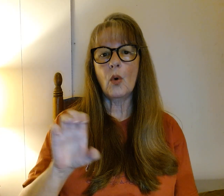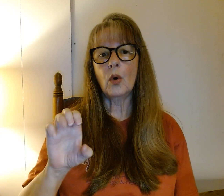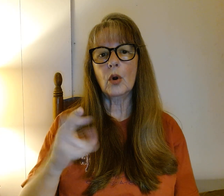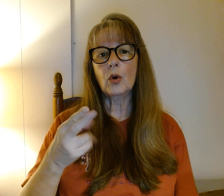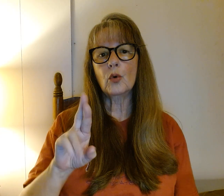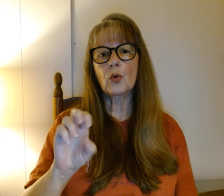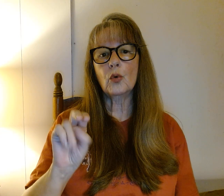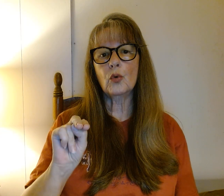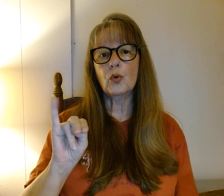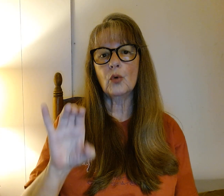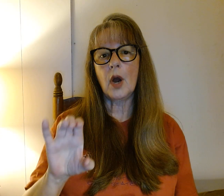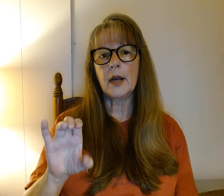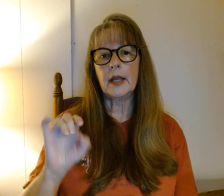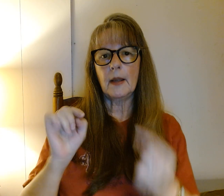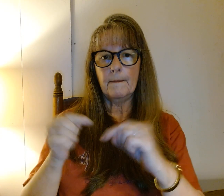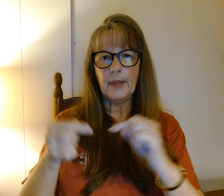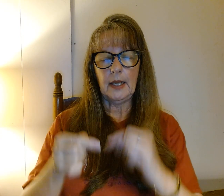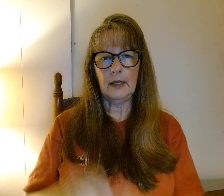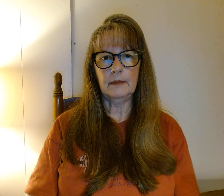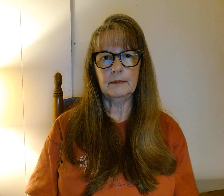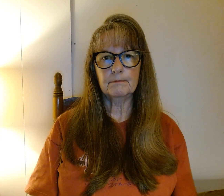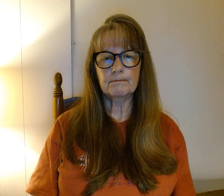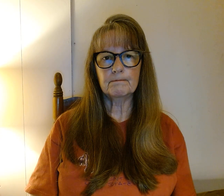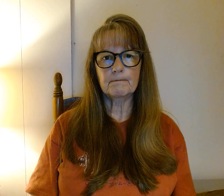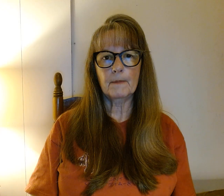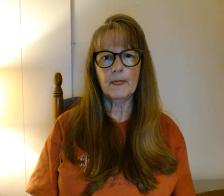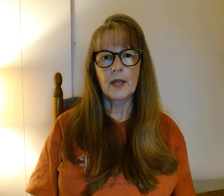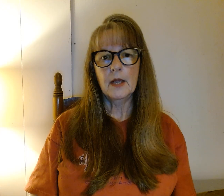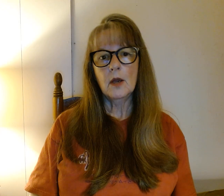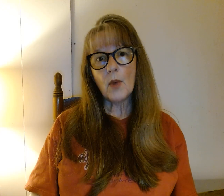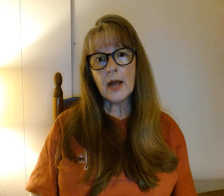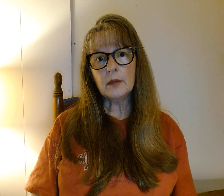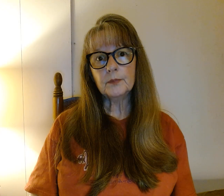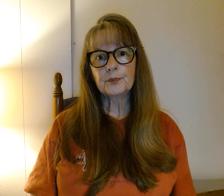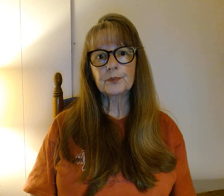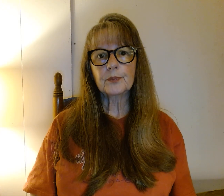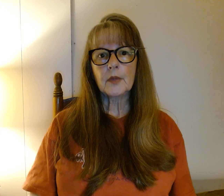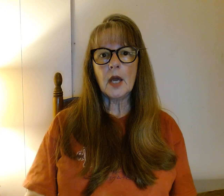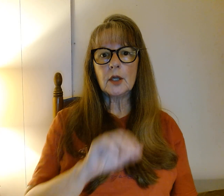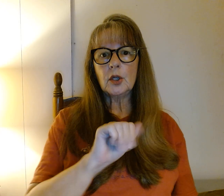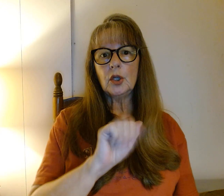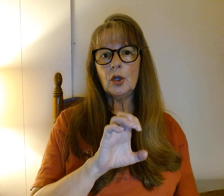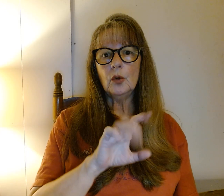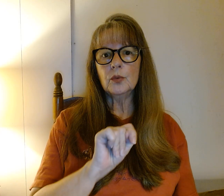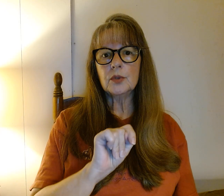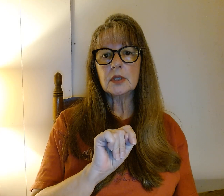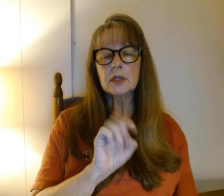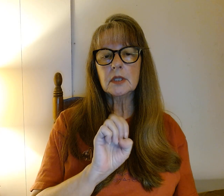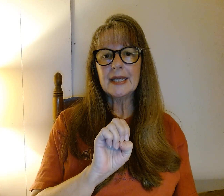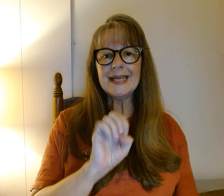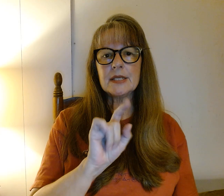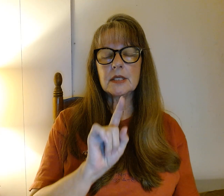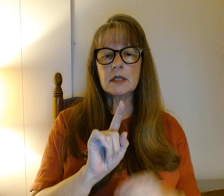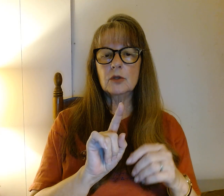or chronic pain? Well, acute is just